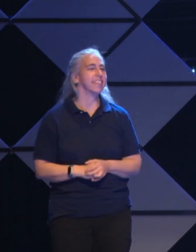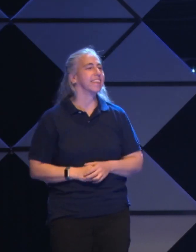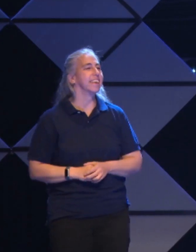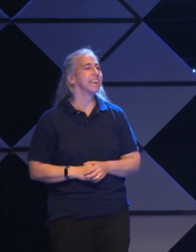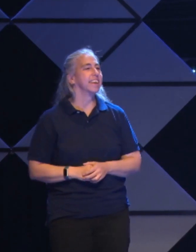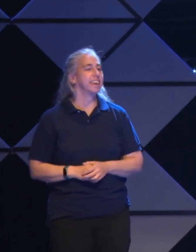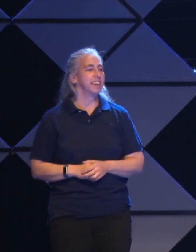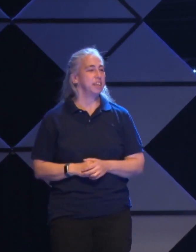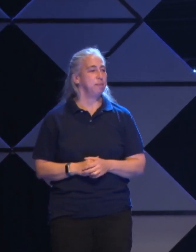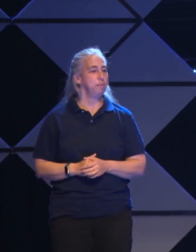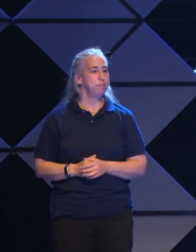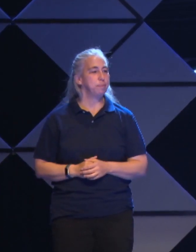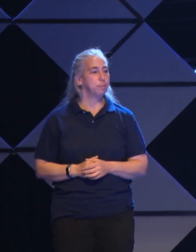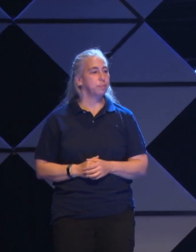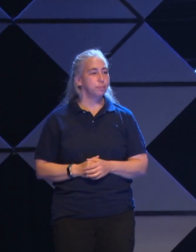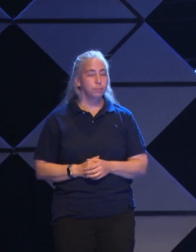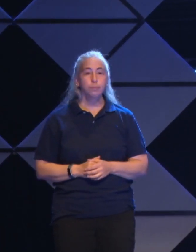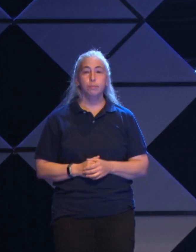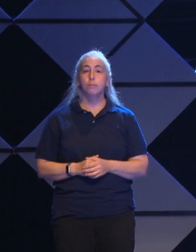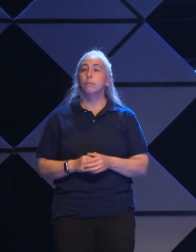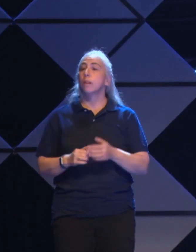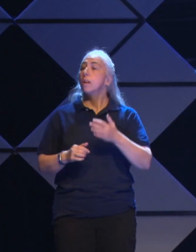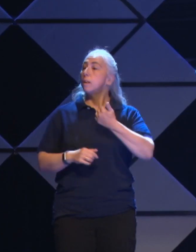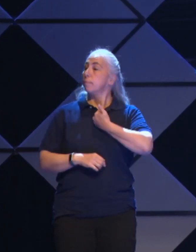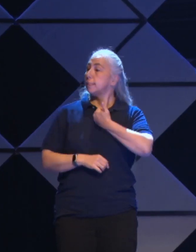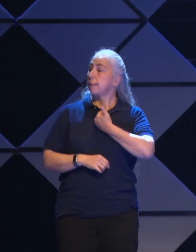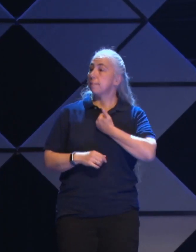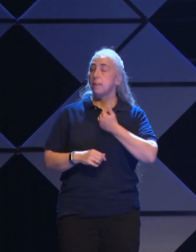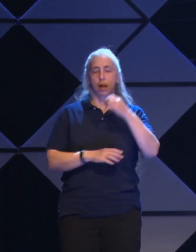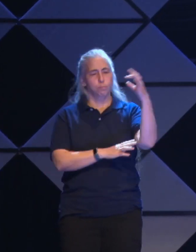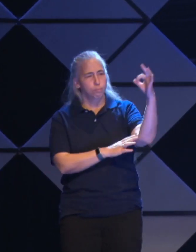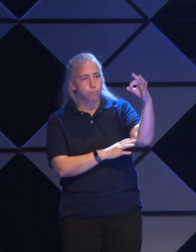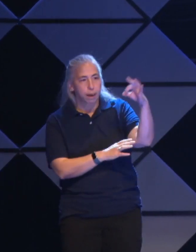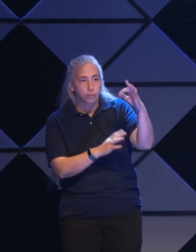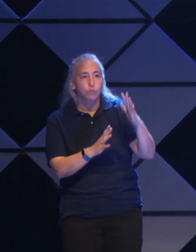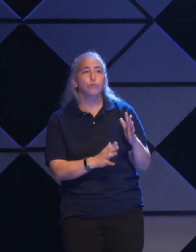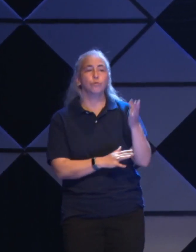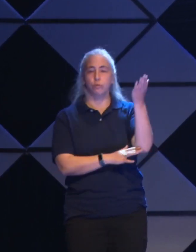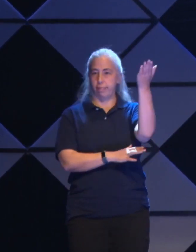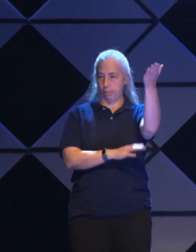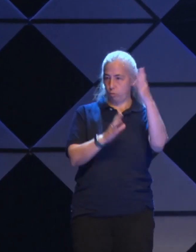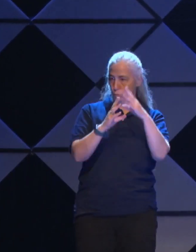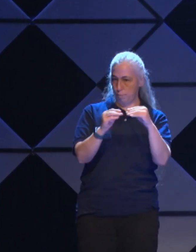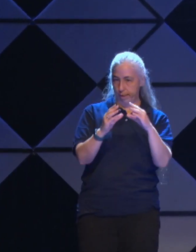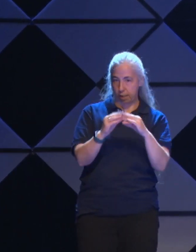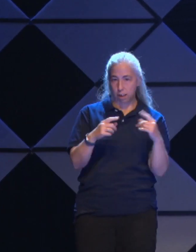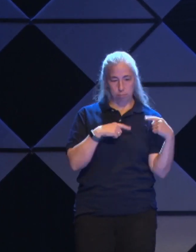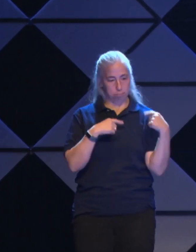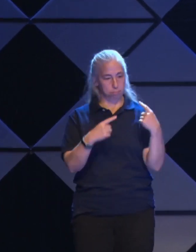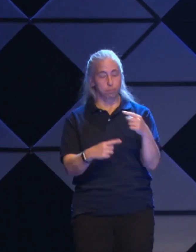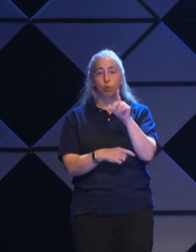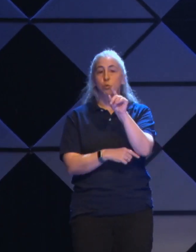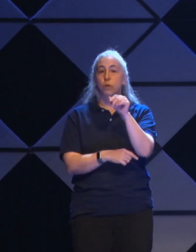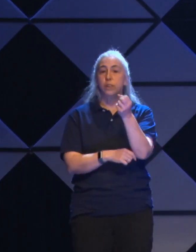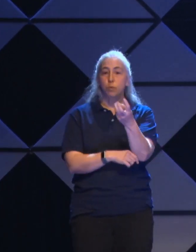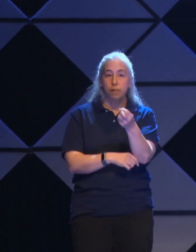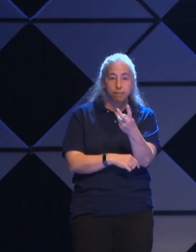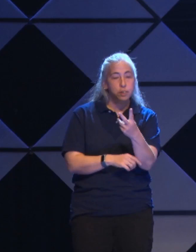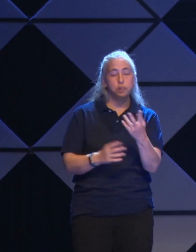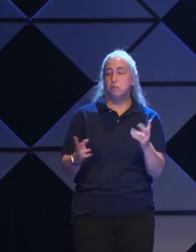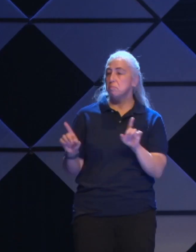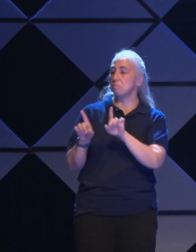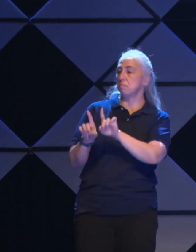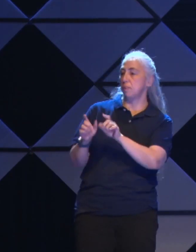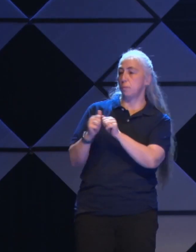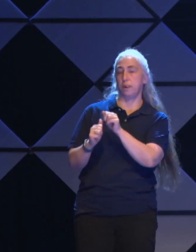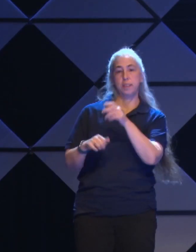I am also a pastor of Trinity Church in Bacău, and since 2012, together with Pastor Ryan and a couple of